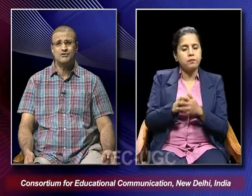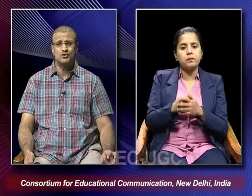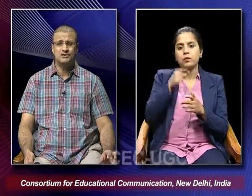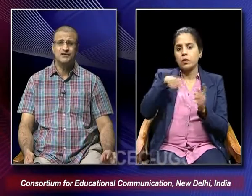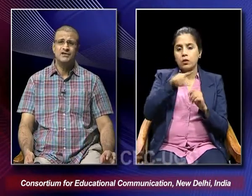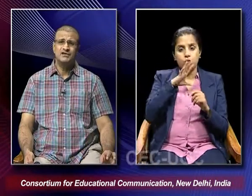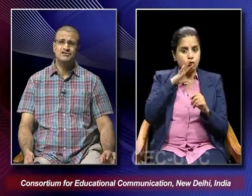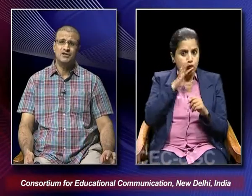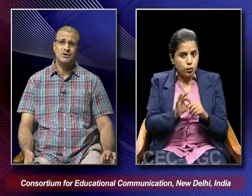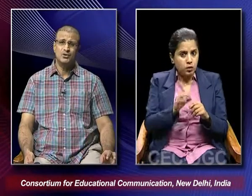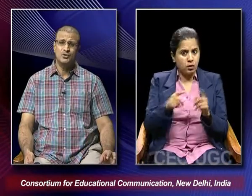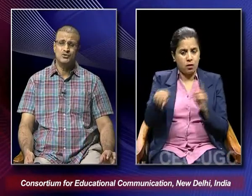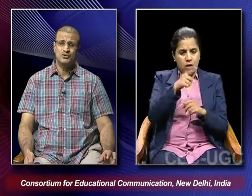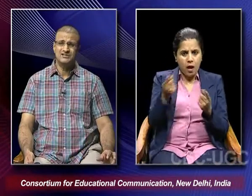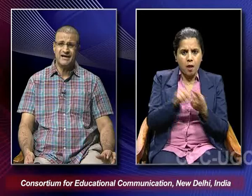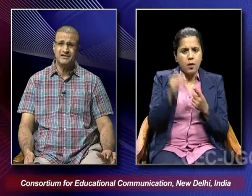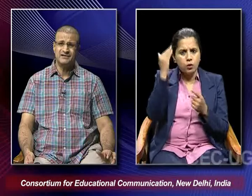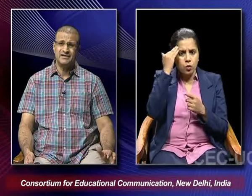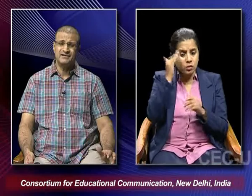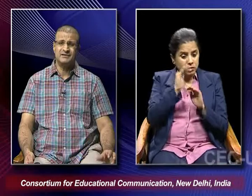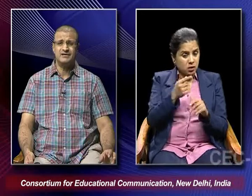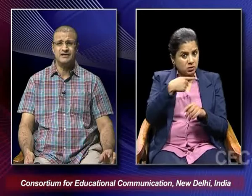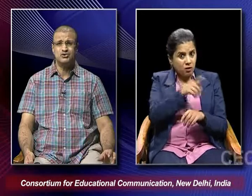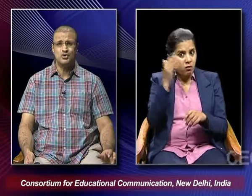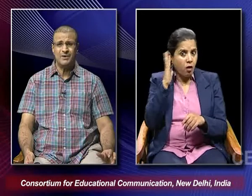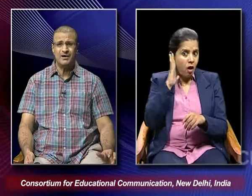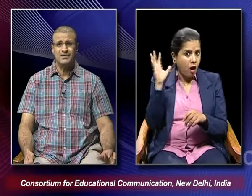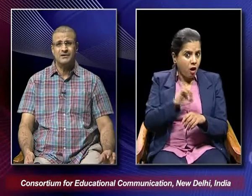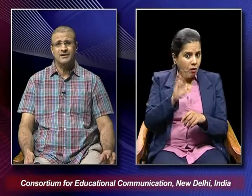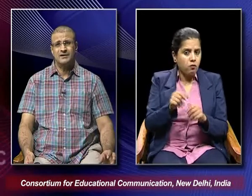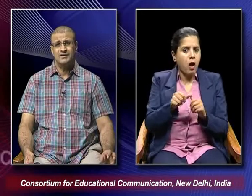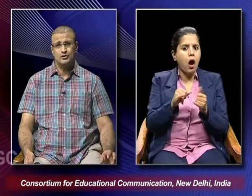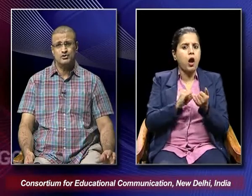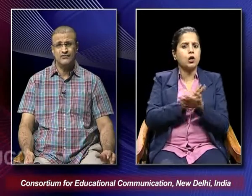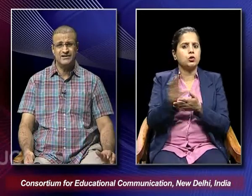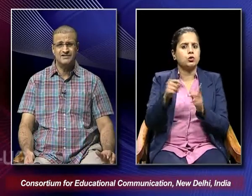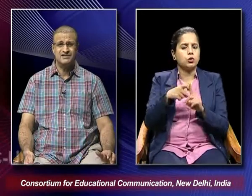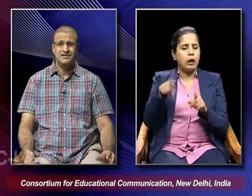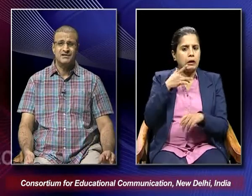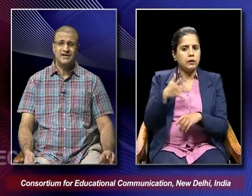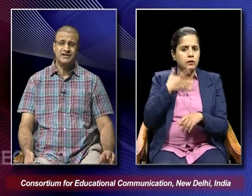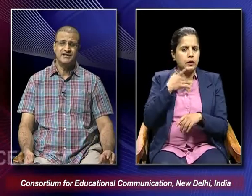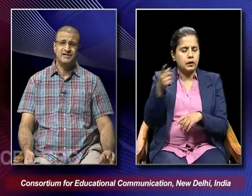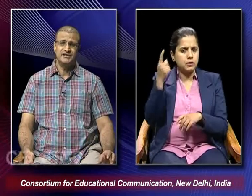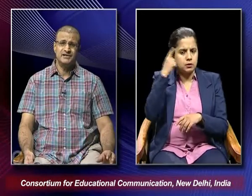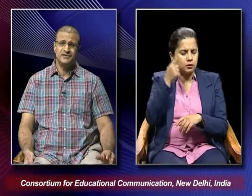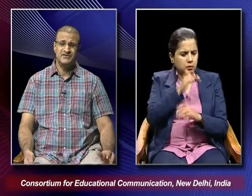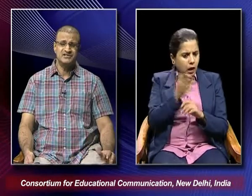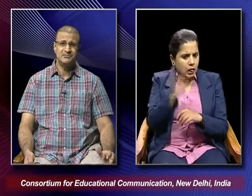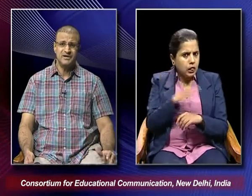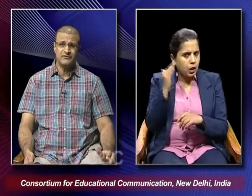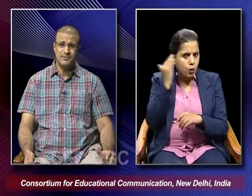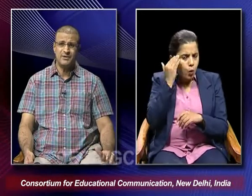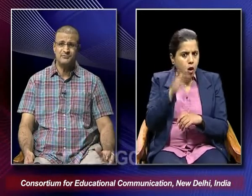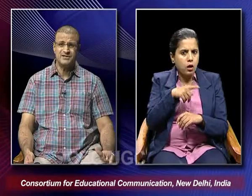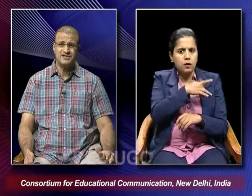of a truth is known to a child, then Ashok Kumar, he also feels that he feels some